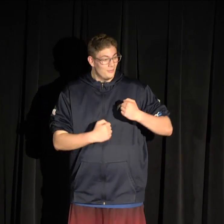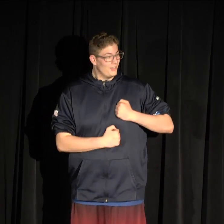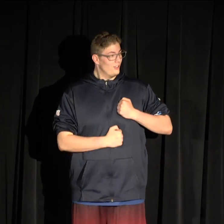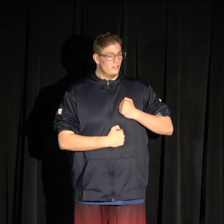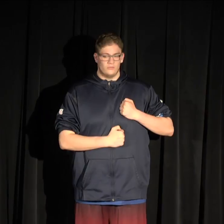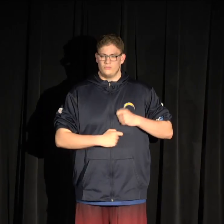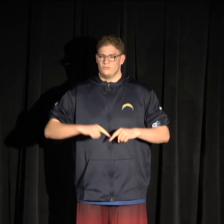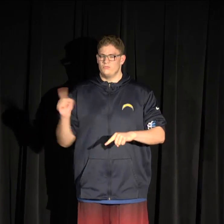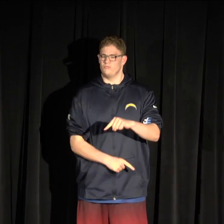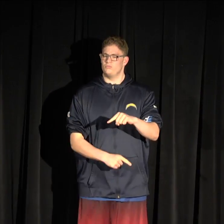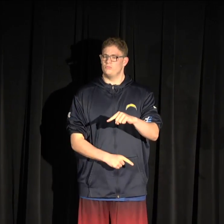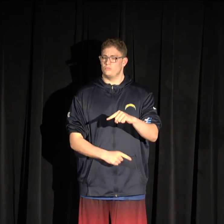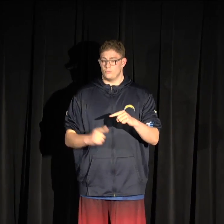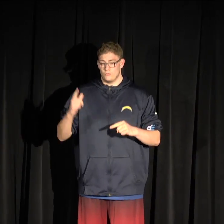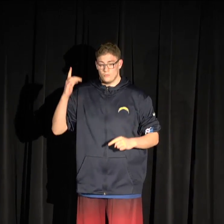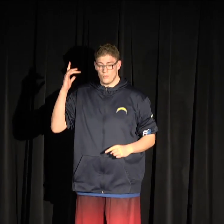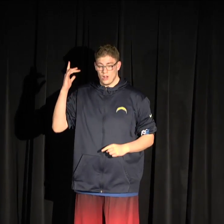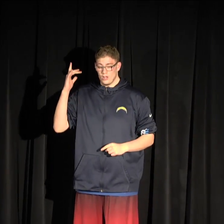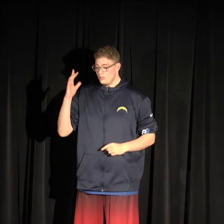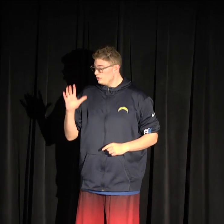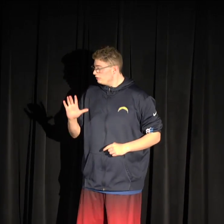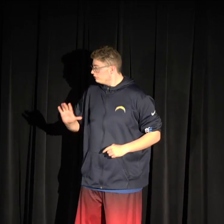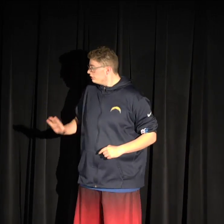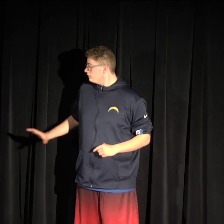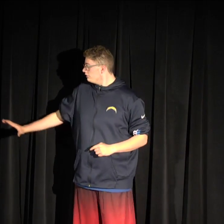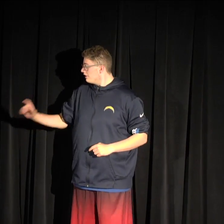Hearing people are forbidden to join the military